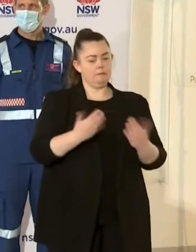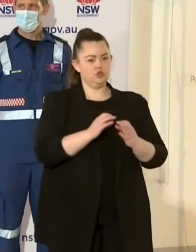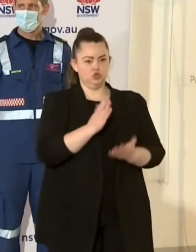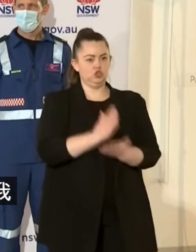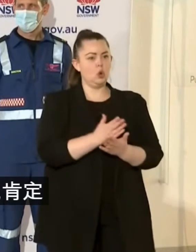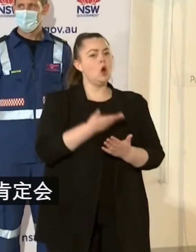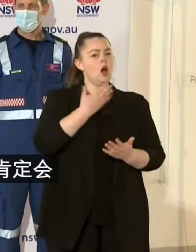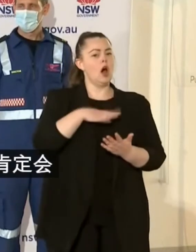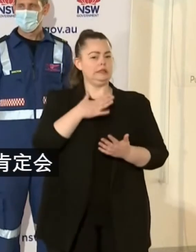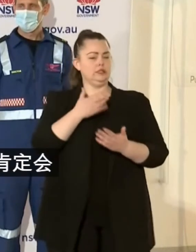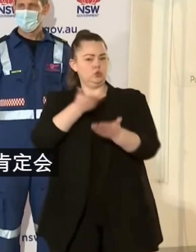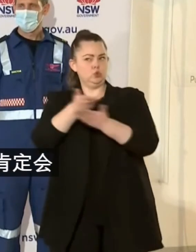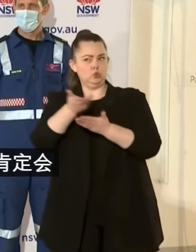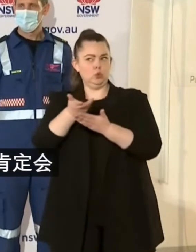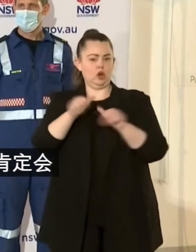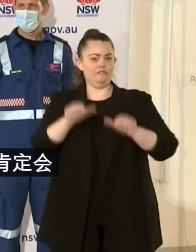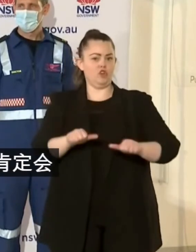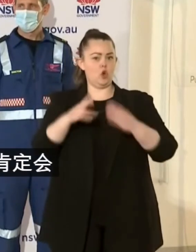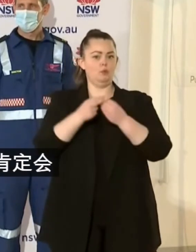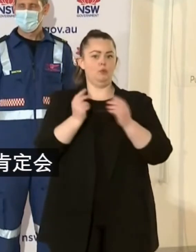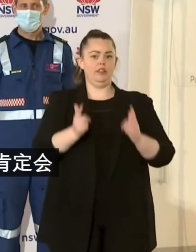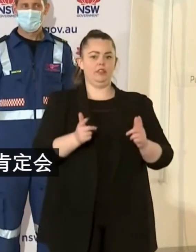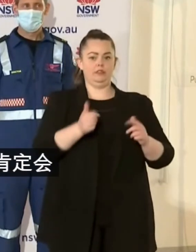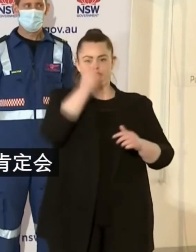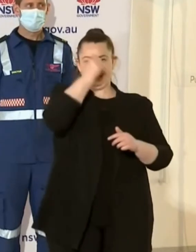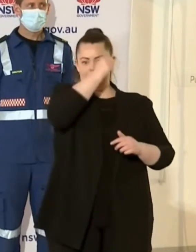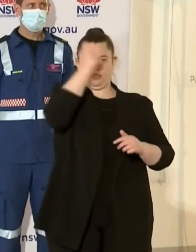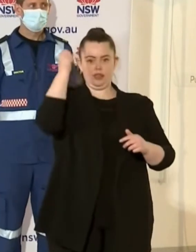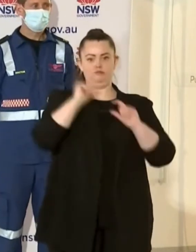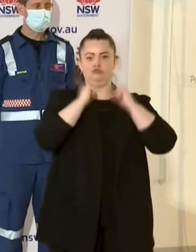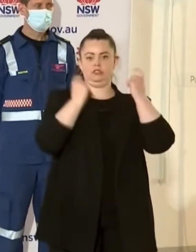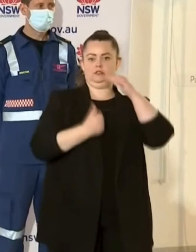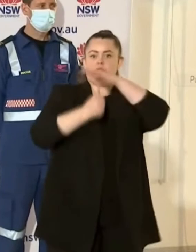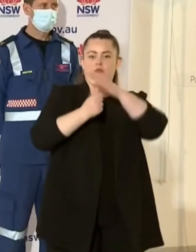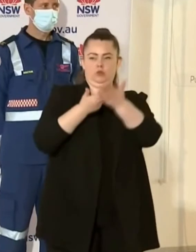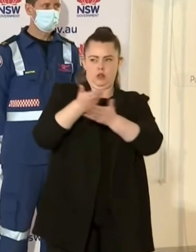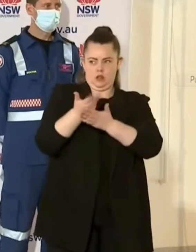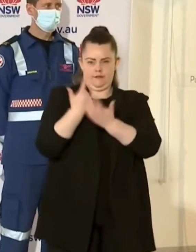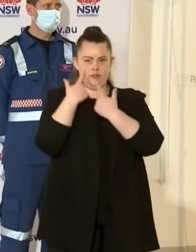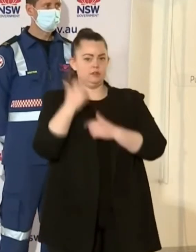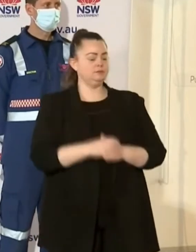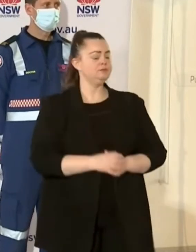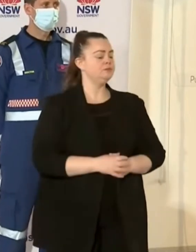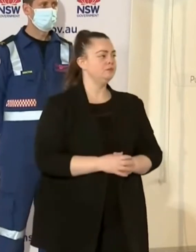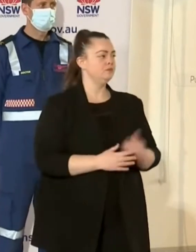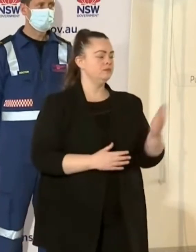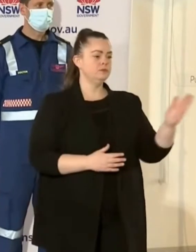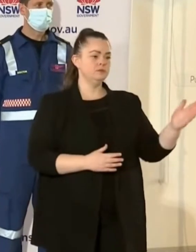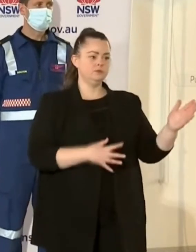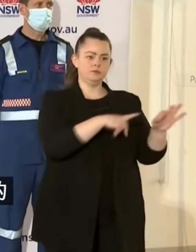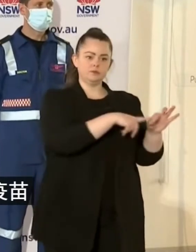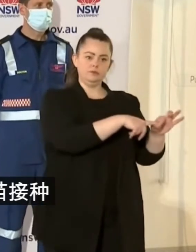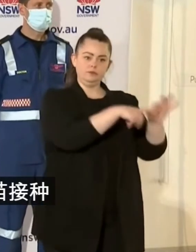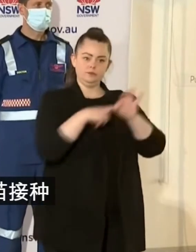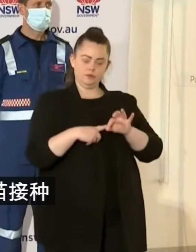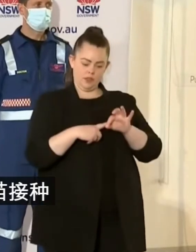so I'm sure I'll have a talk to the Archbishop about that. Yep. Community sport won't be returning when we hit 70%. Why is that?